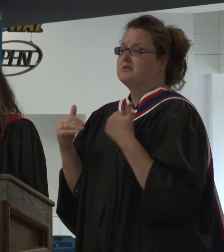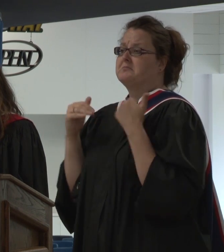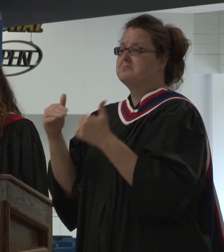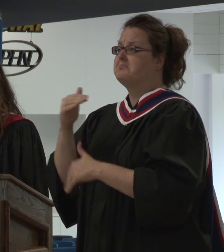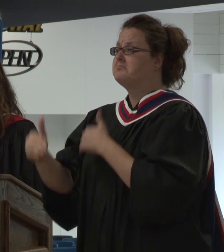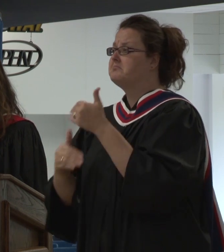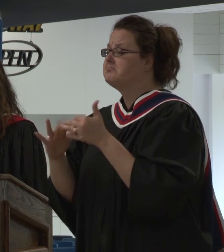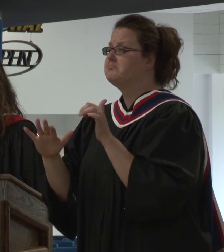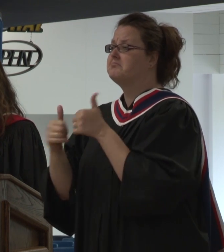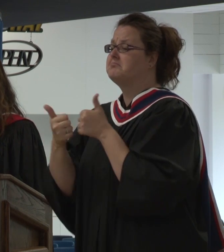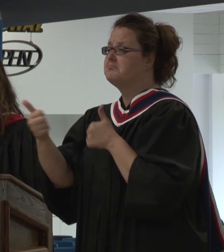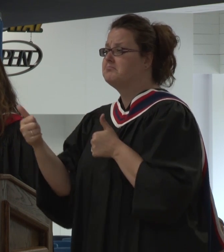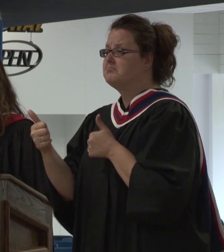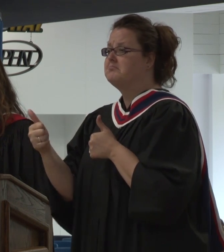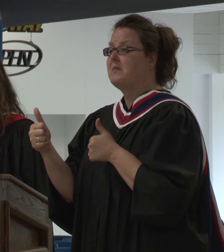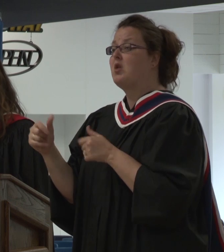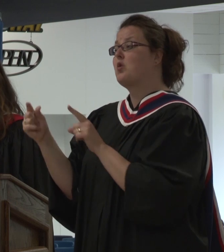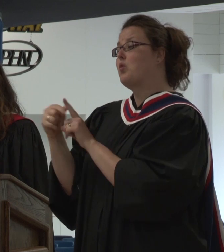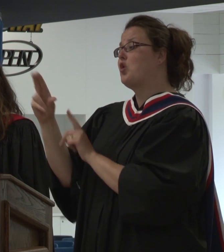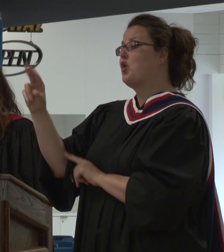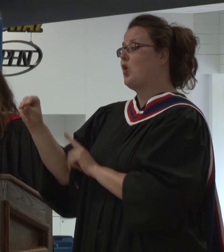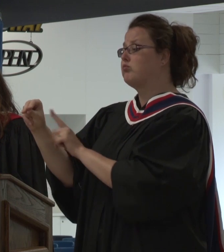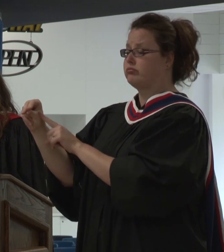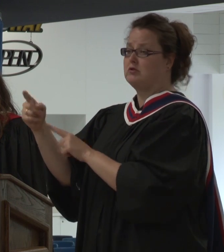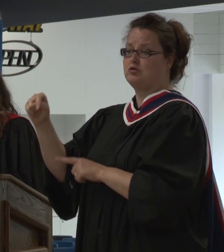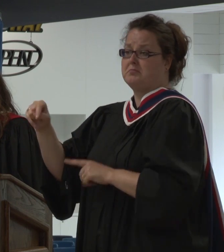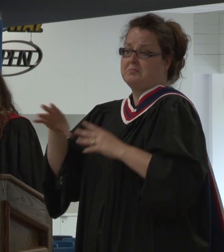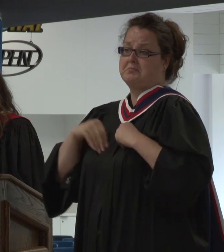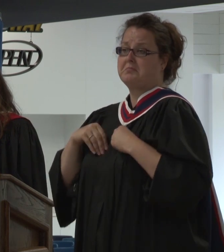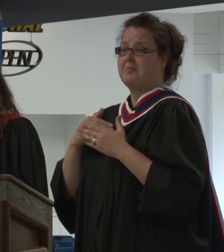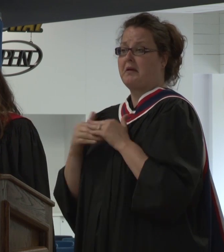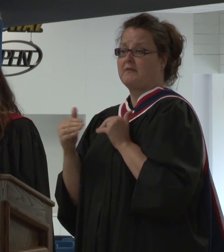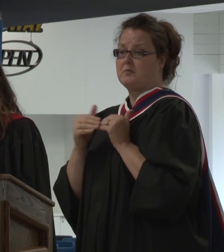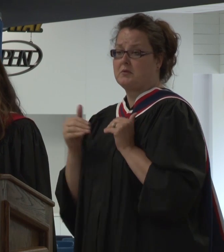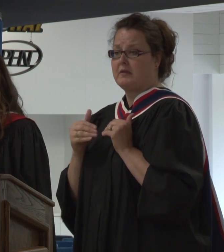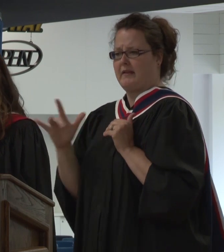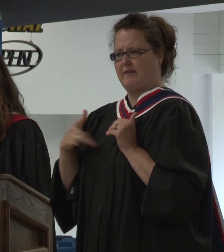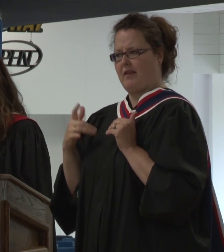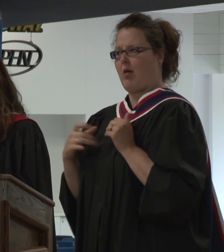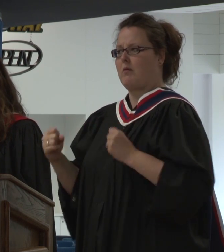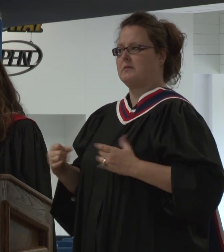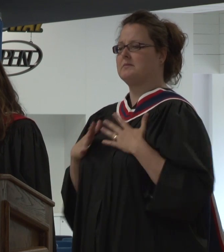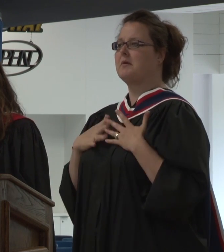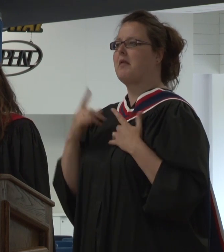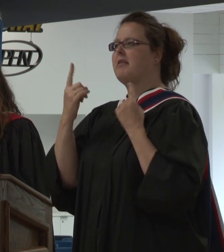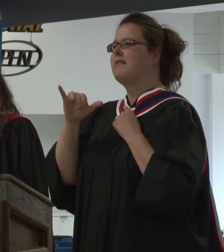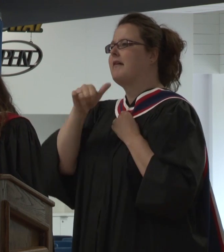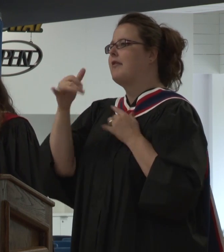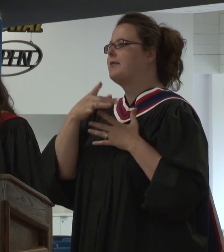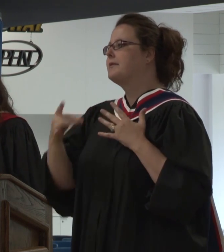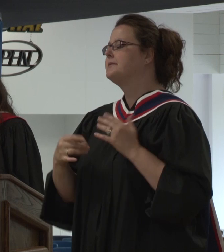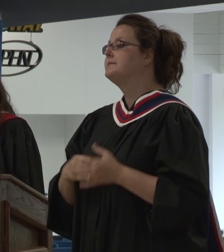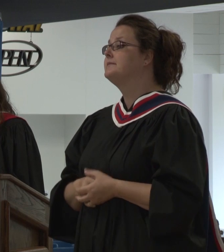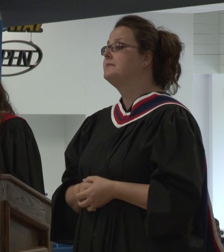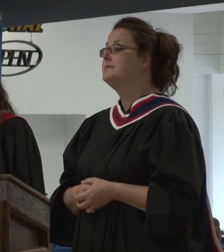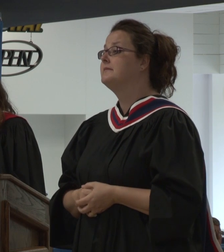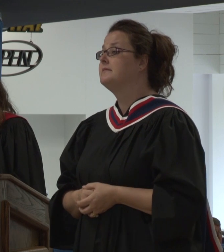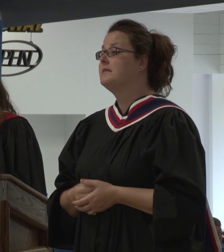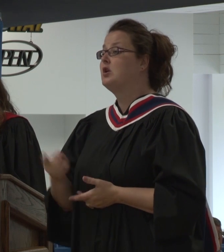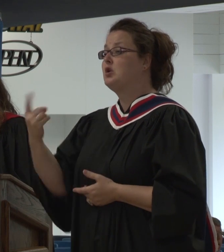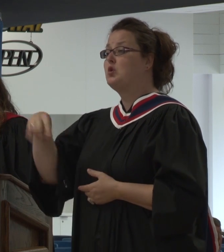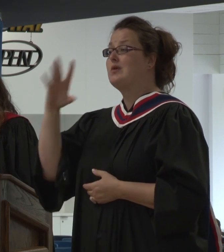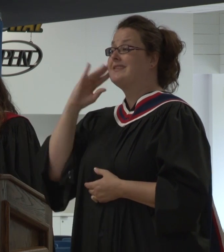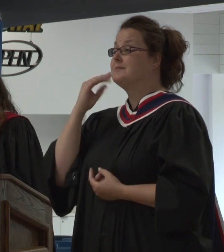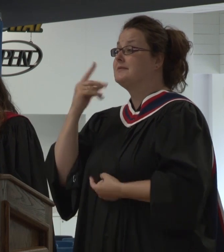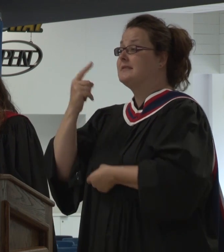no, appreciate it, and feel inspired by it. So as you take this day to pause and recognize